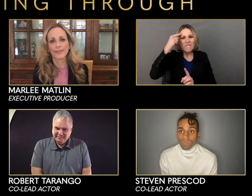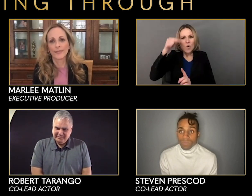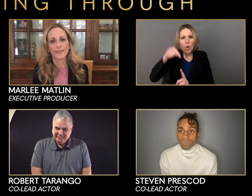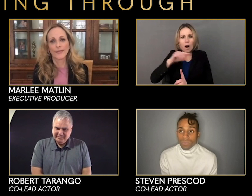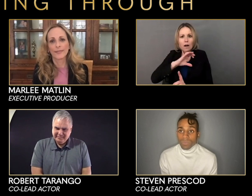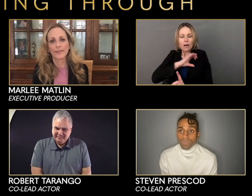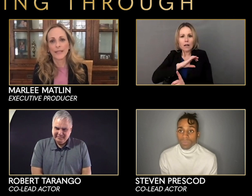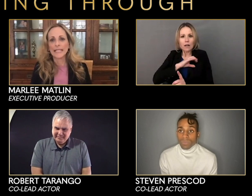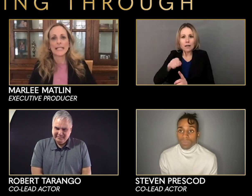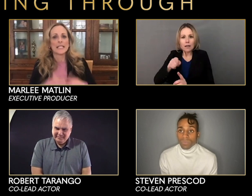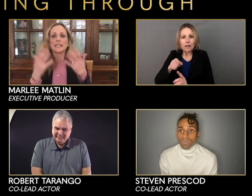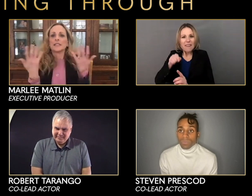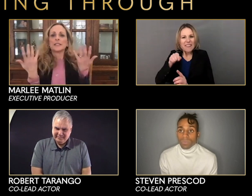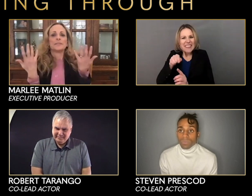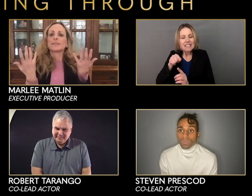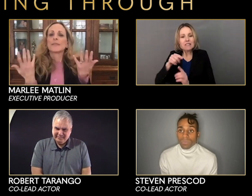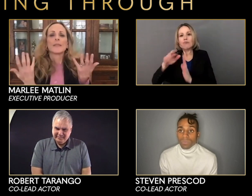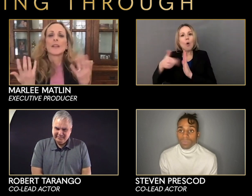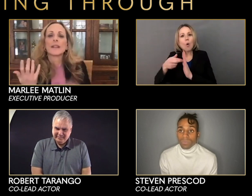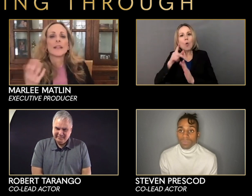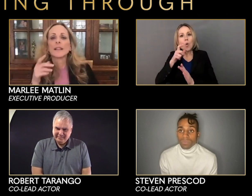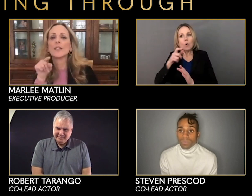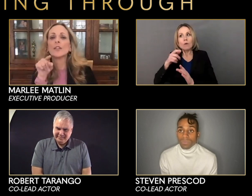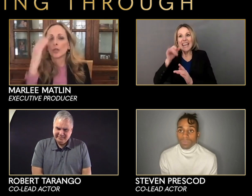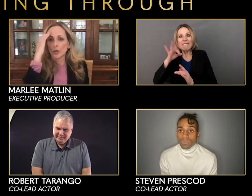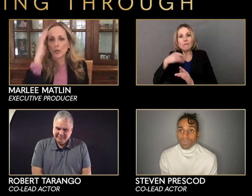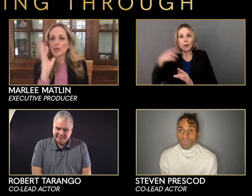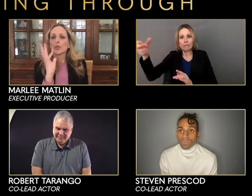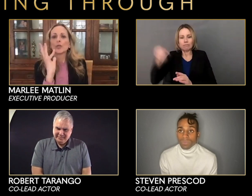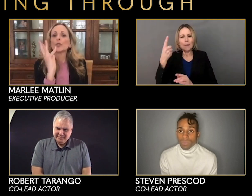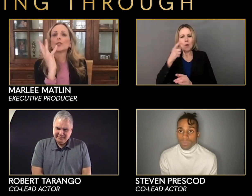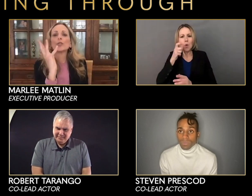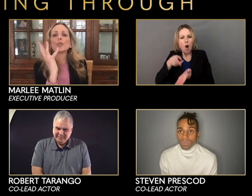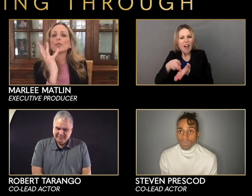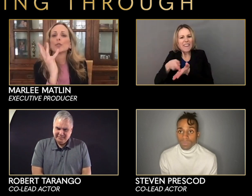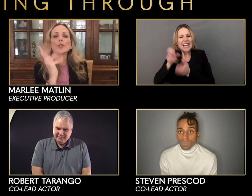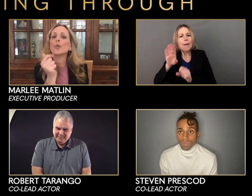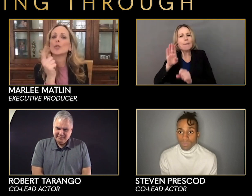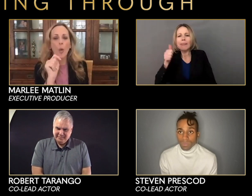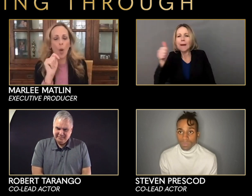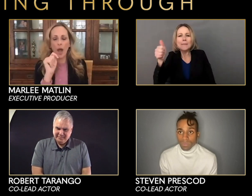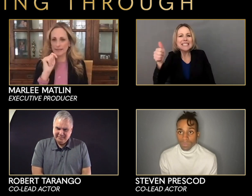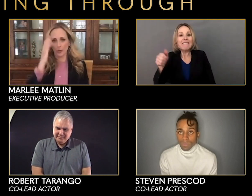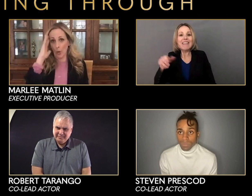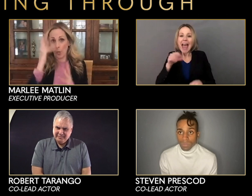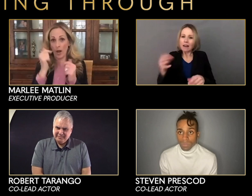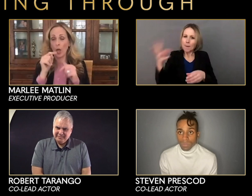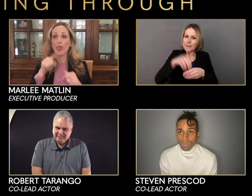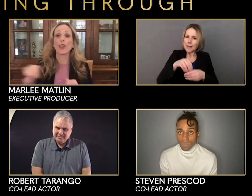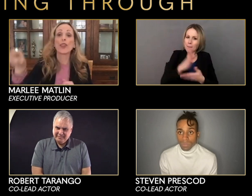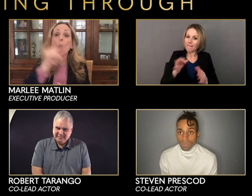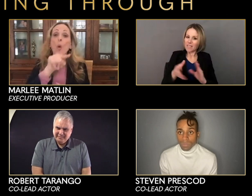can authentically be themselves as well as be part of a story? How do we